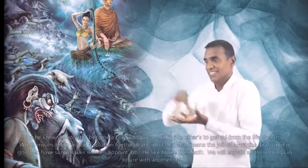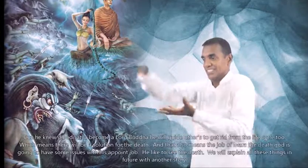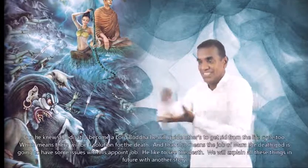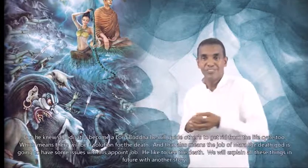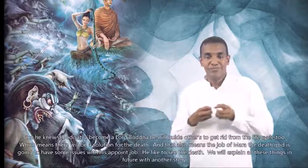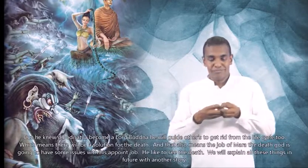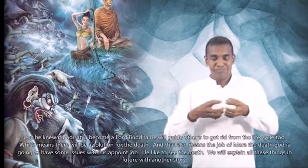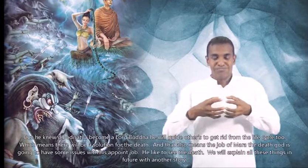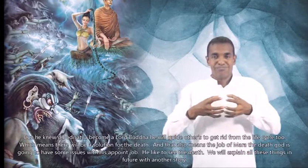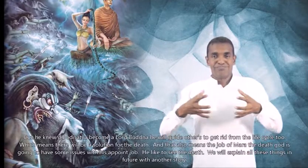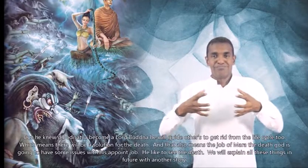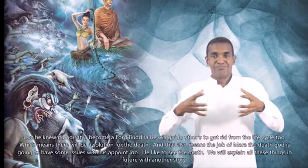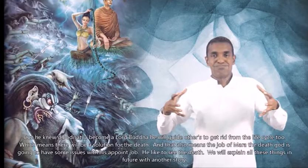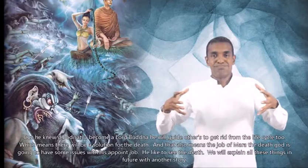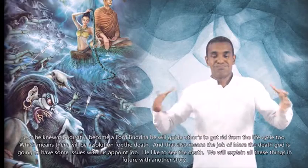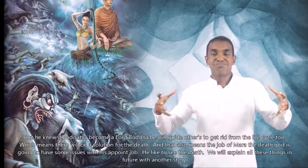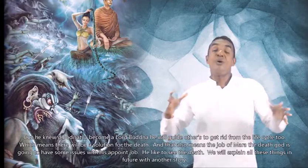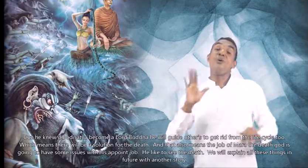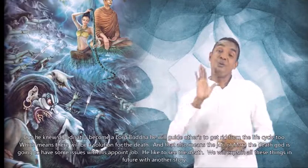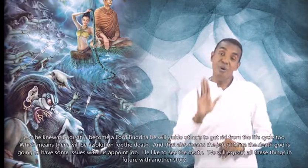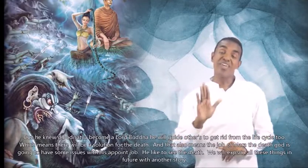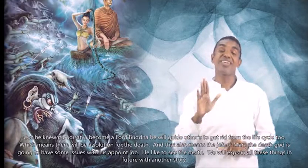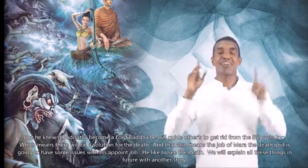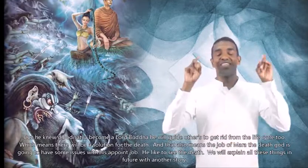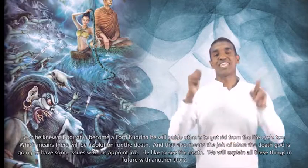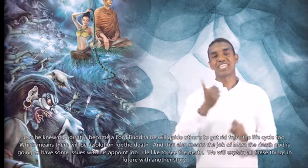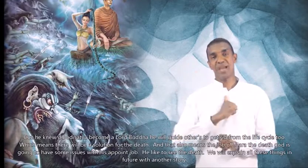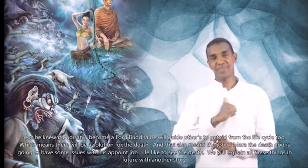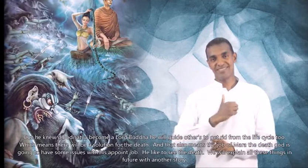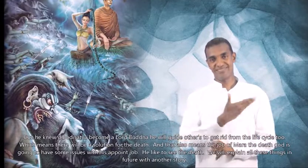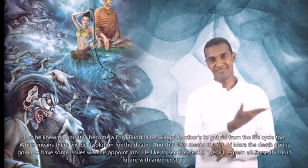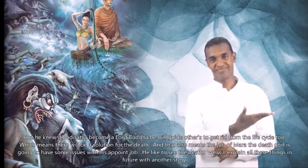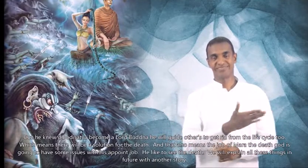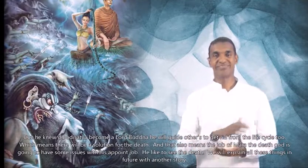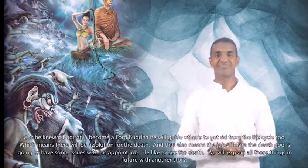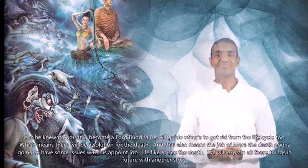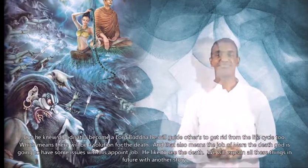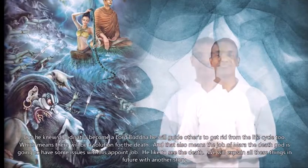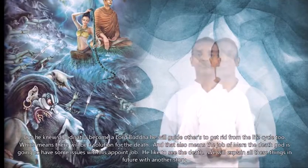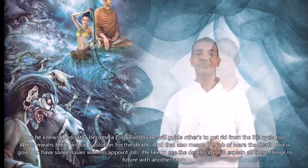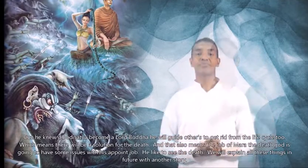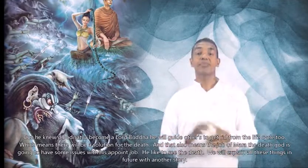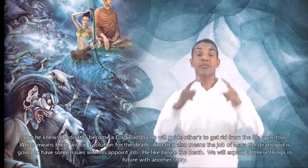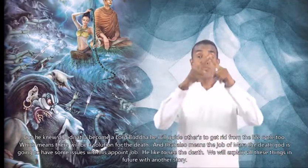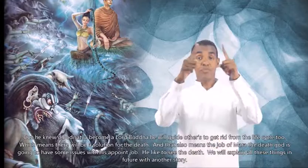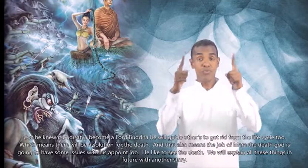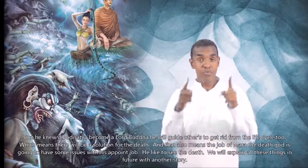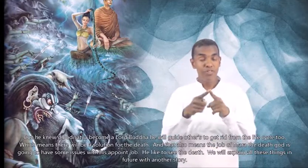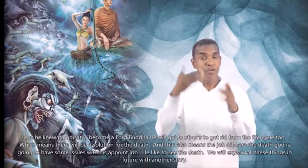Because he knew if Bodhisattva become a Lord Buddha, he will guide others to get rid from the life cycle